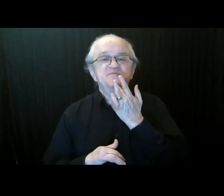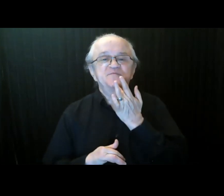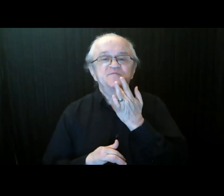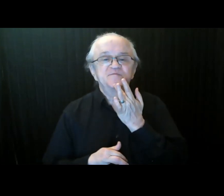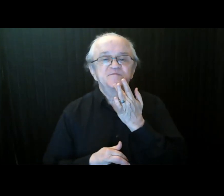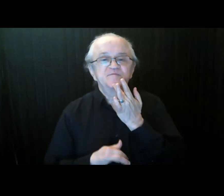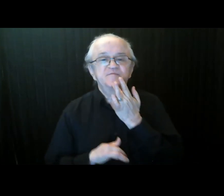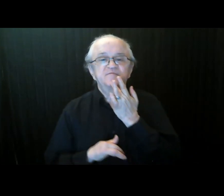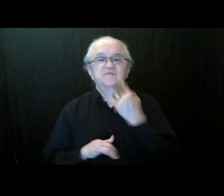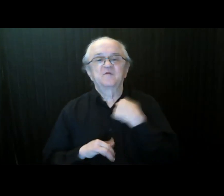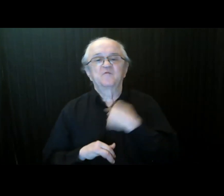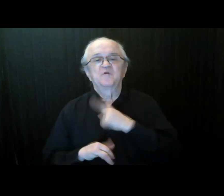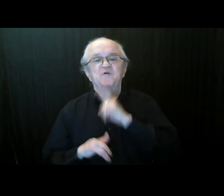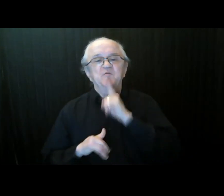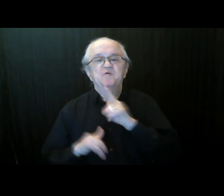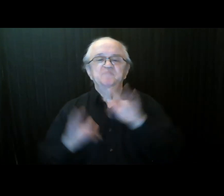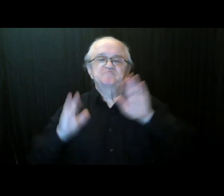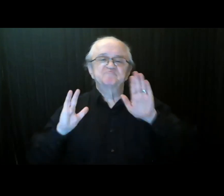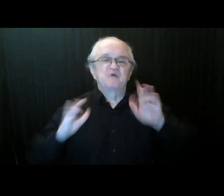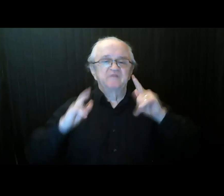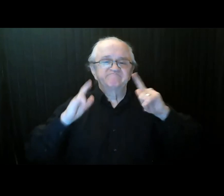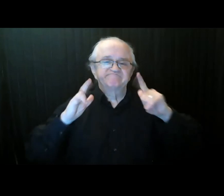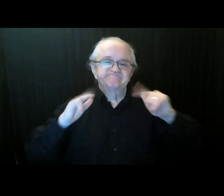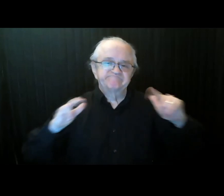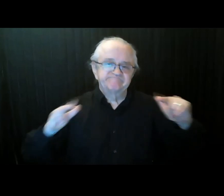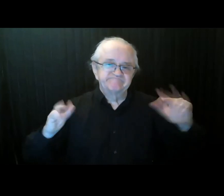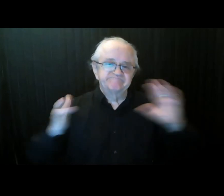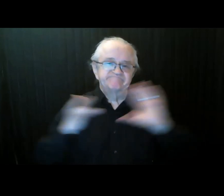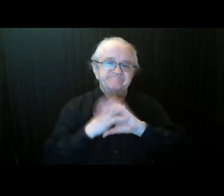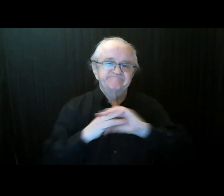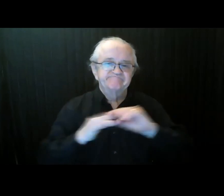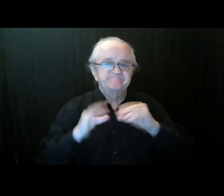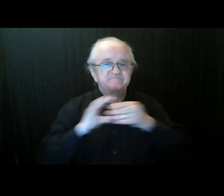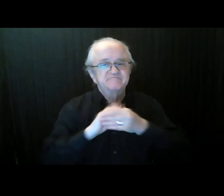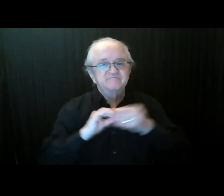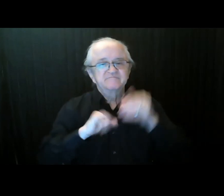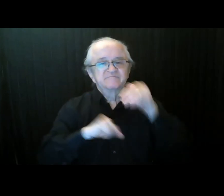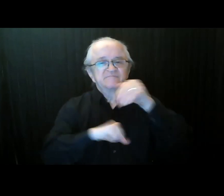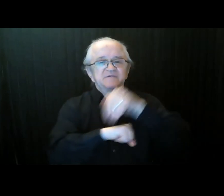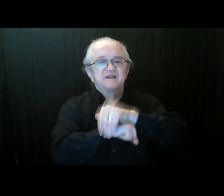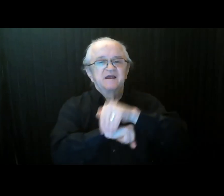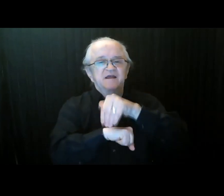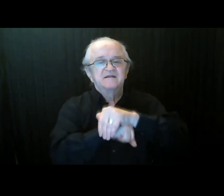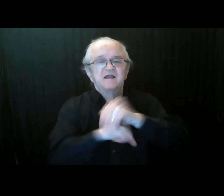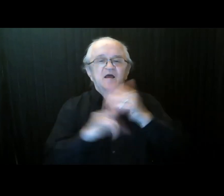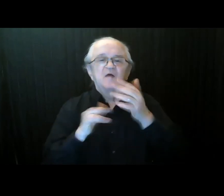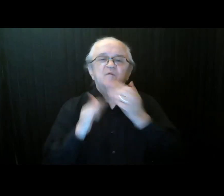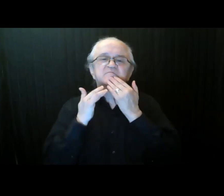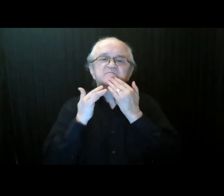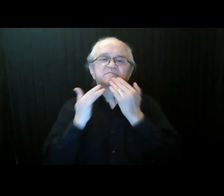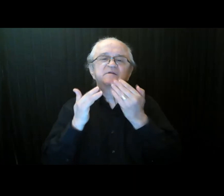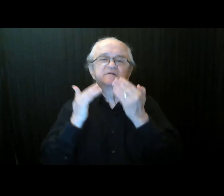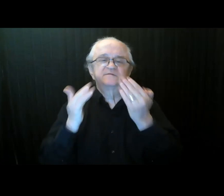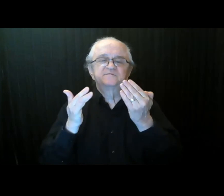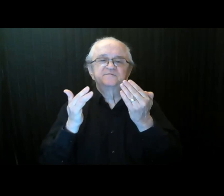certainly had a delicious variety of tales this evening. And I want to give thanks, or we want